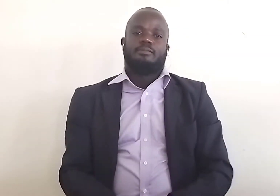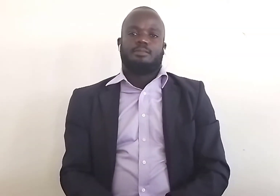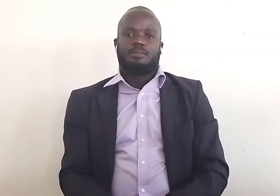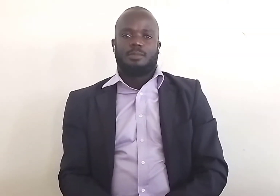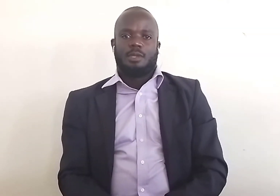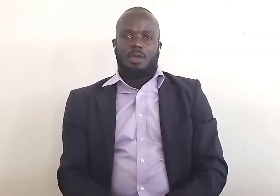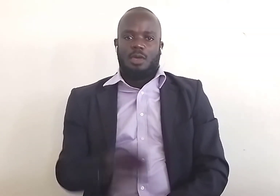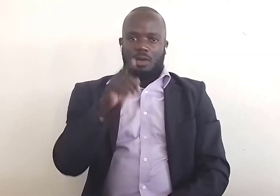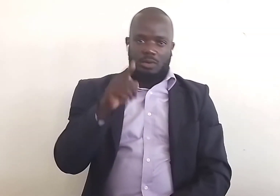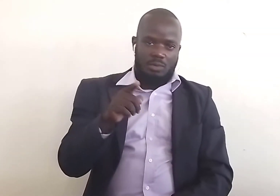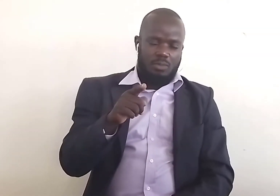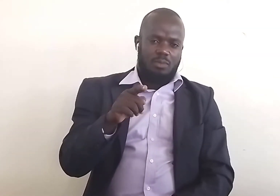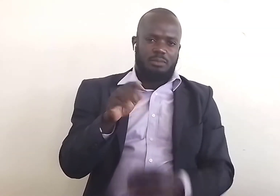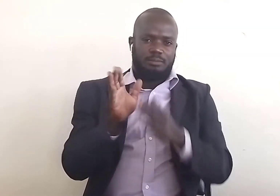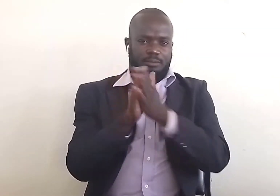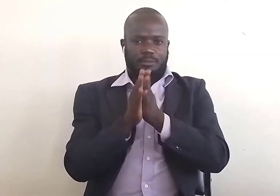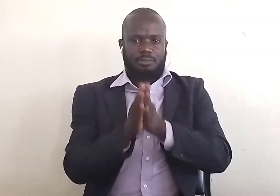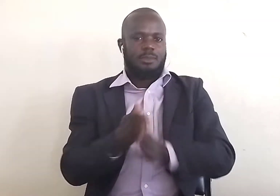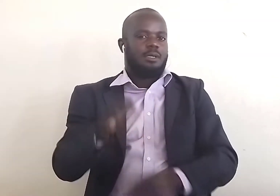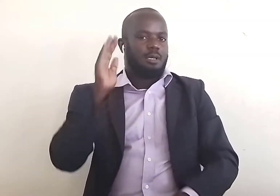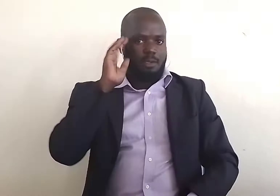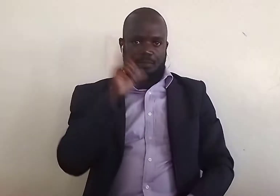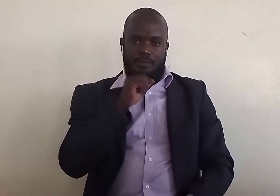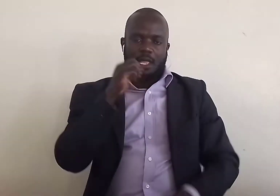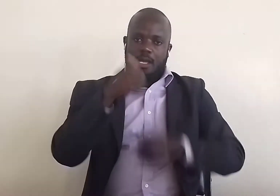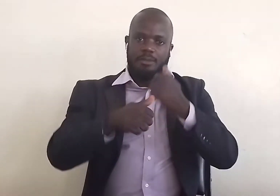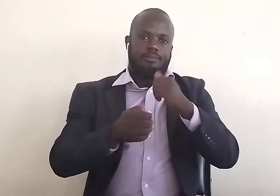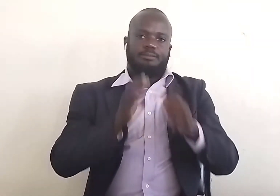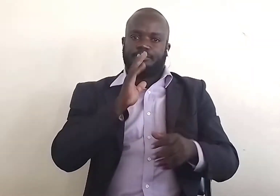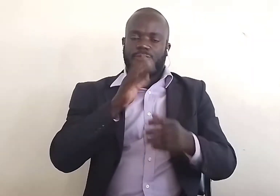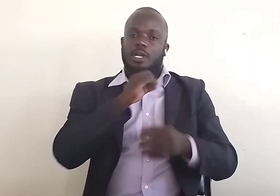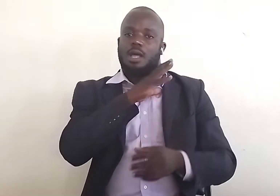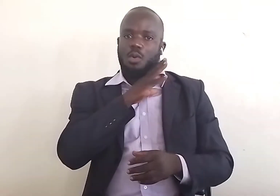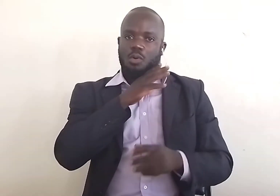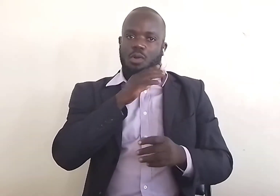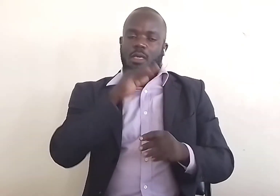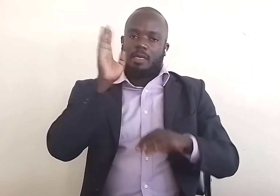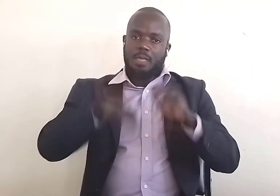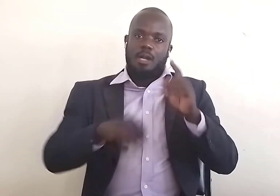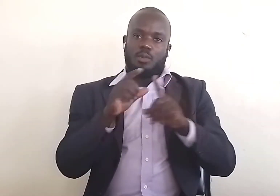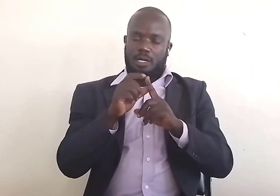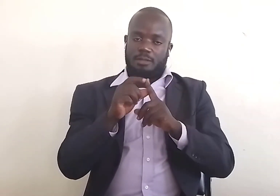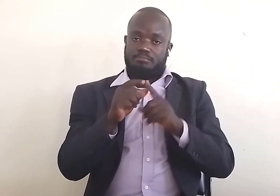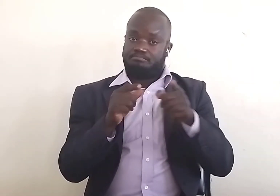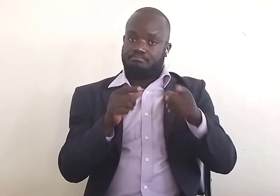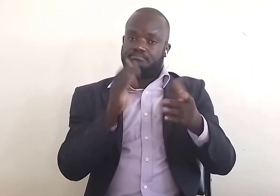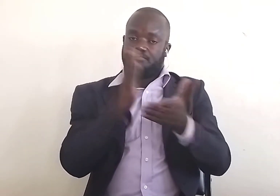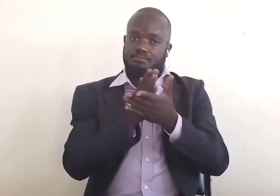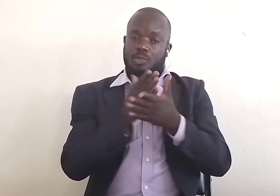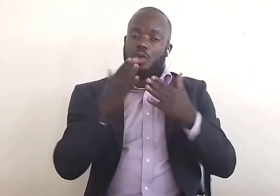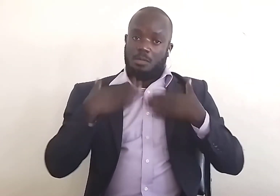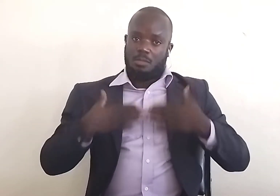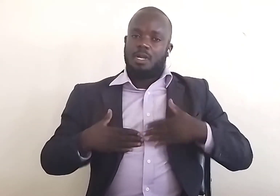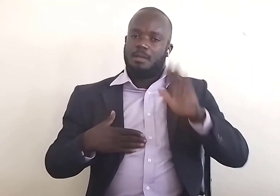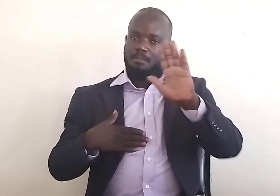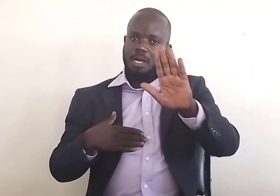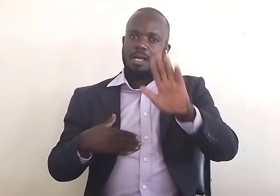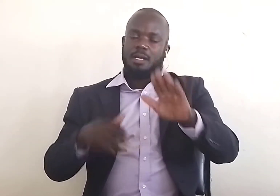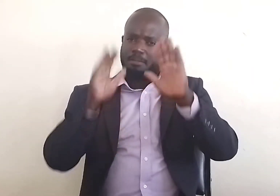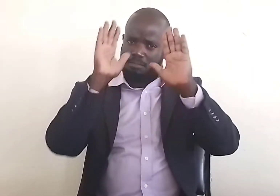no doubt heard the proverb, actions speak louder than words. It's true. Your body is a crucial part of communicating your thoughts and